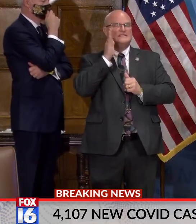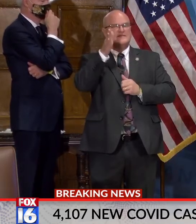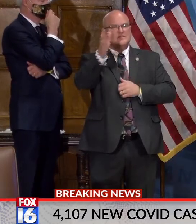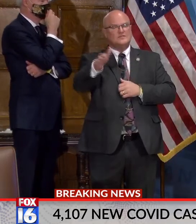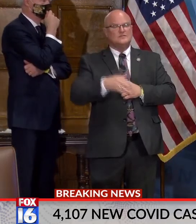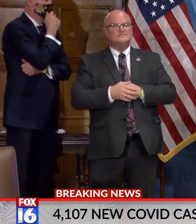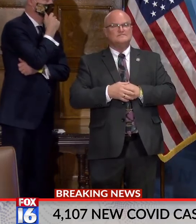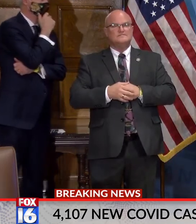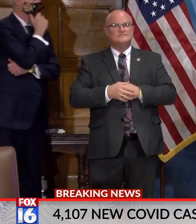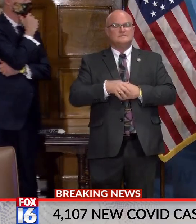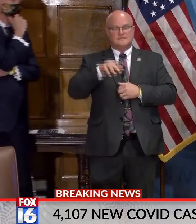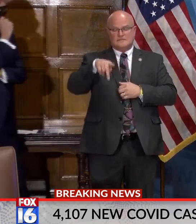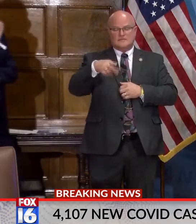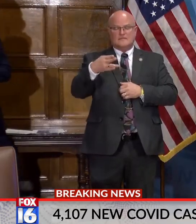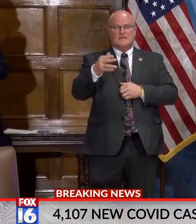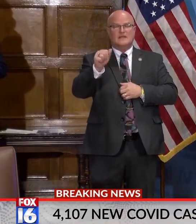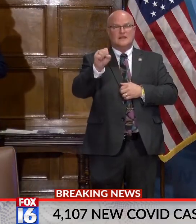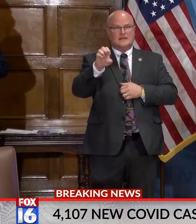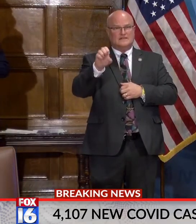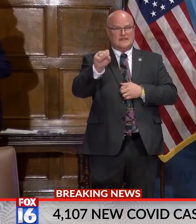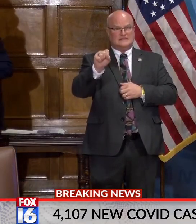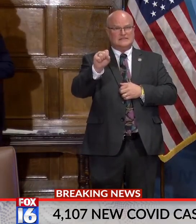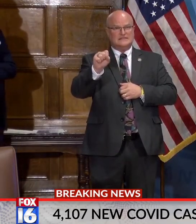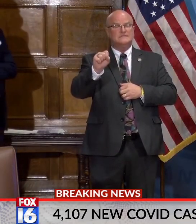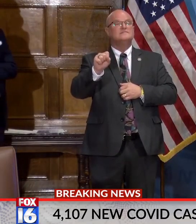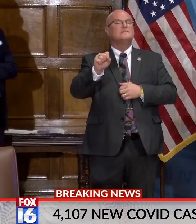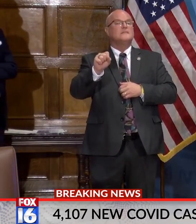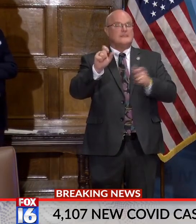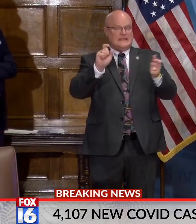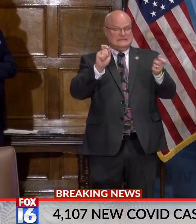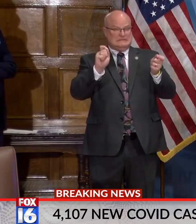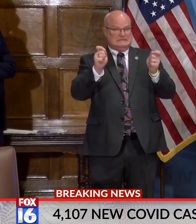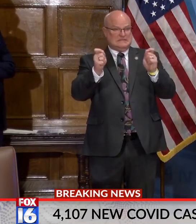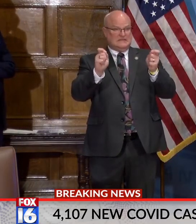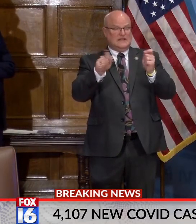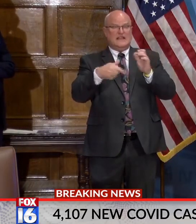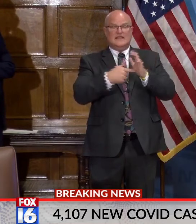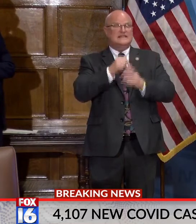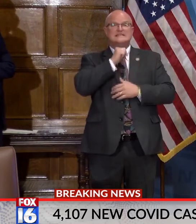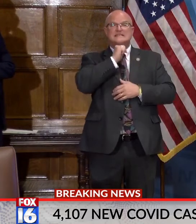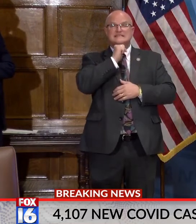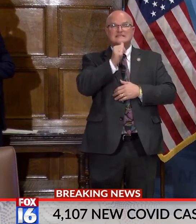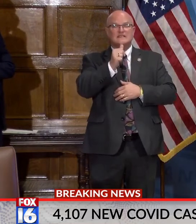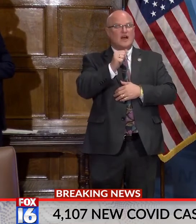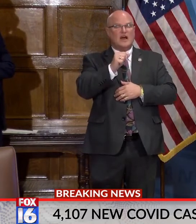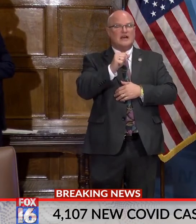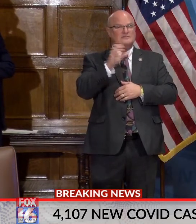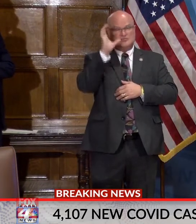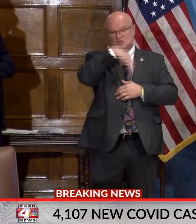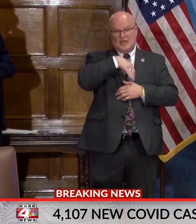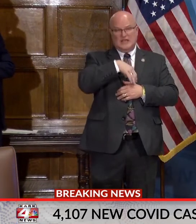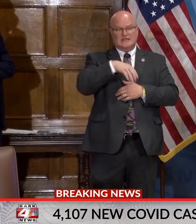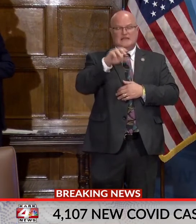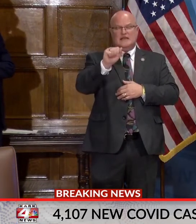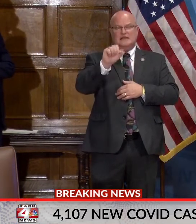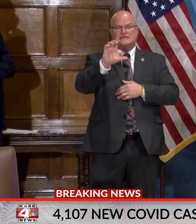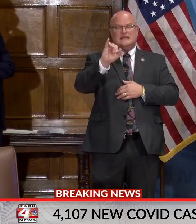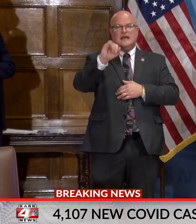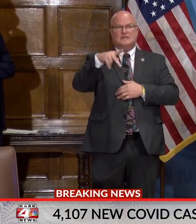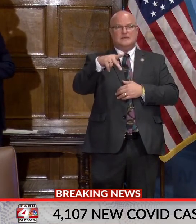our phases. So our phases are being modified. This is not out of the norm. The ACIP, that